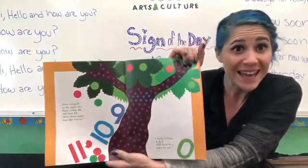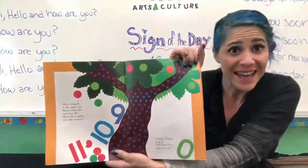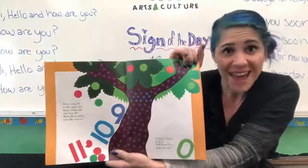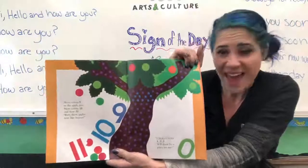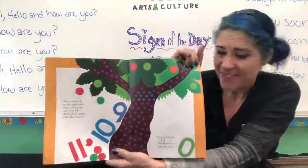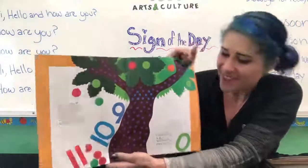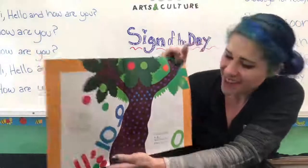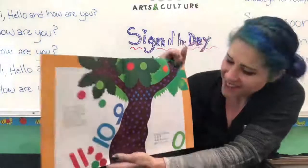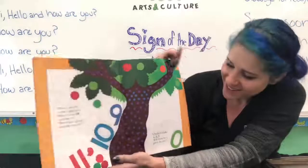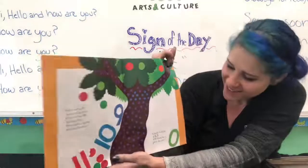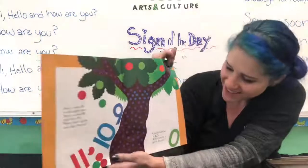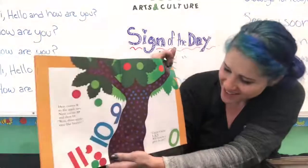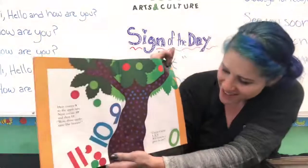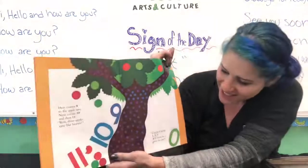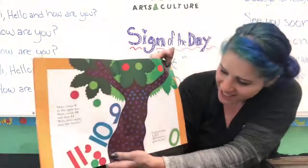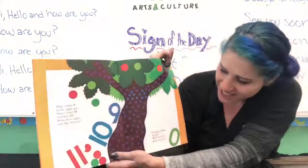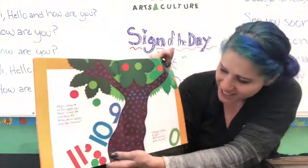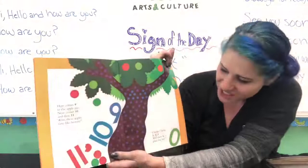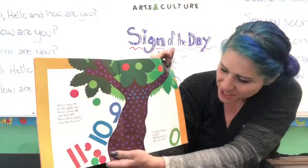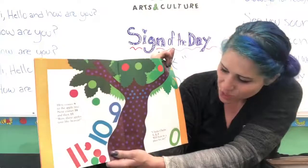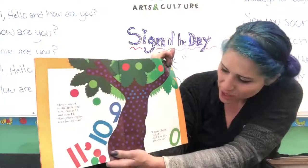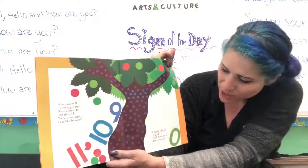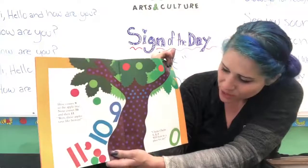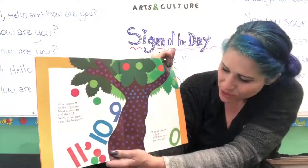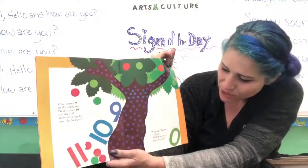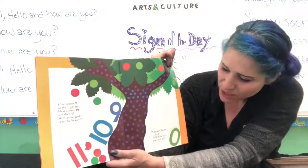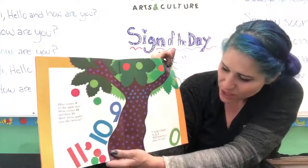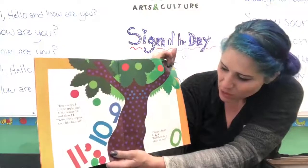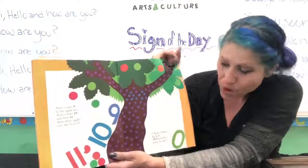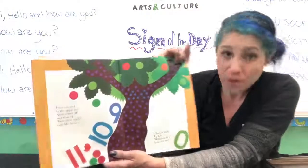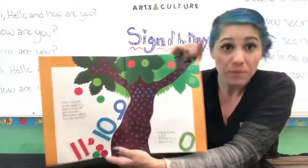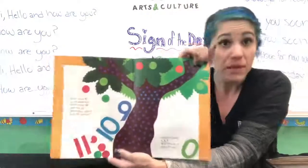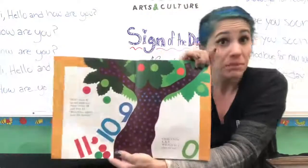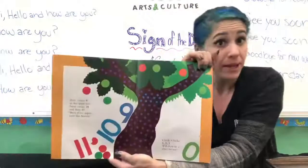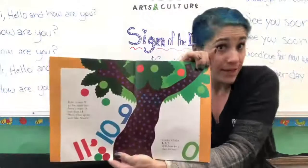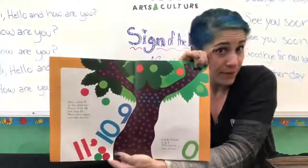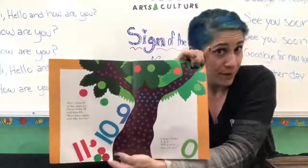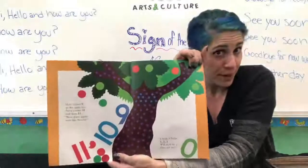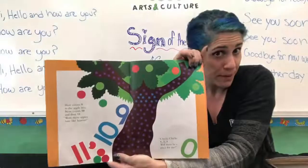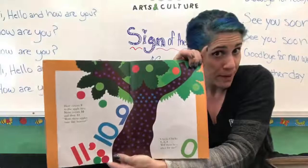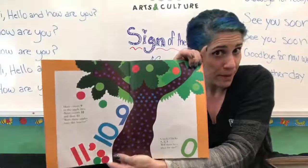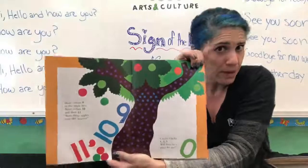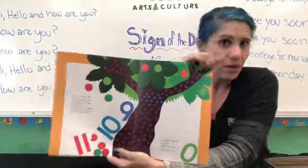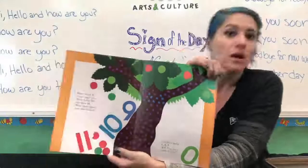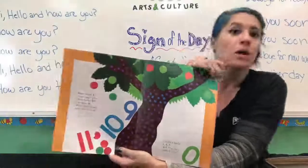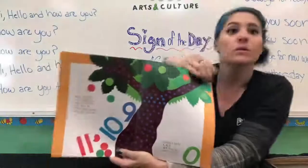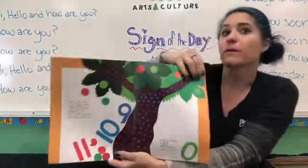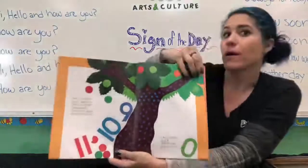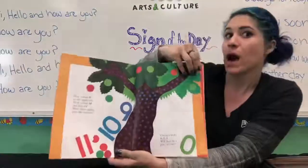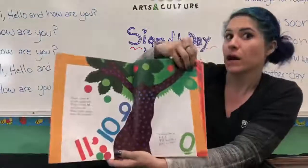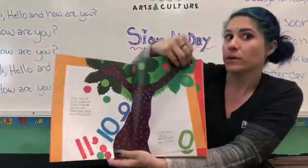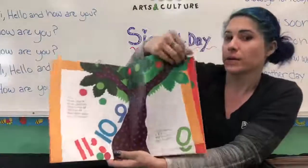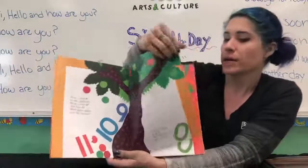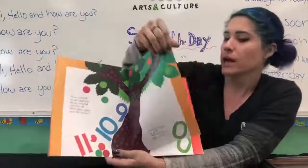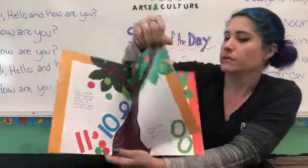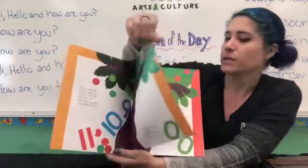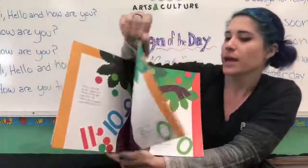like heaven. Chicka chicka 1, 2, 3, will there be a place for me? I wonder how high we're gonna count today.